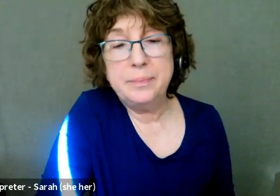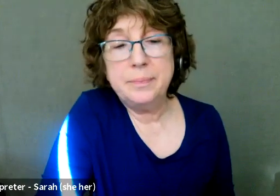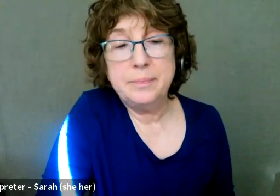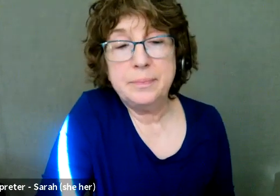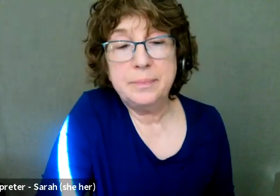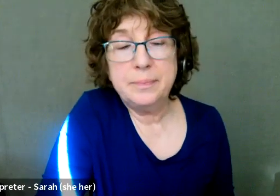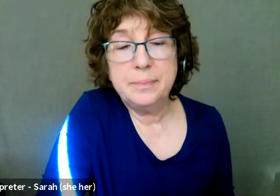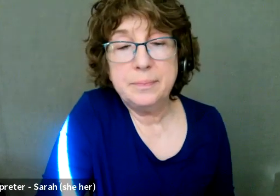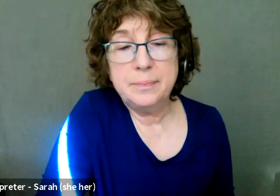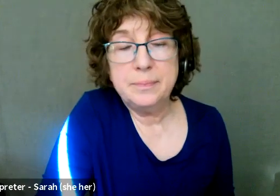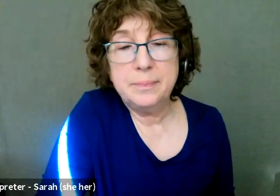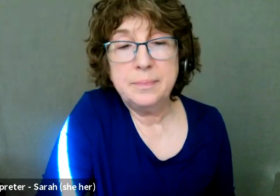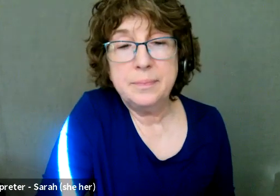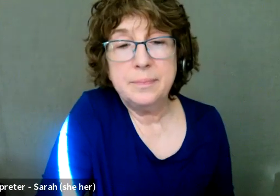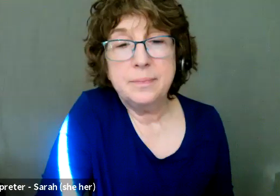them.